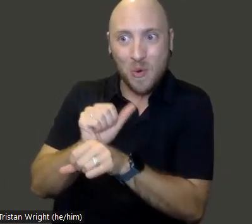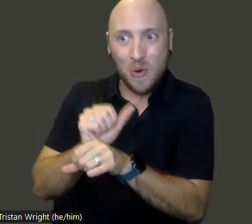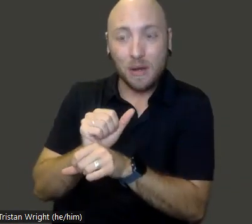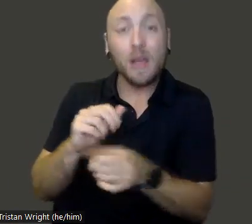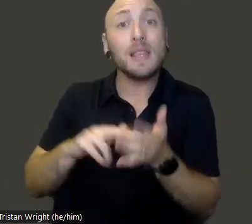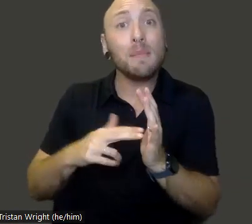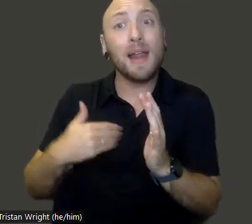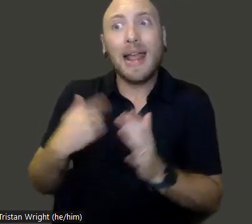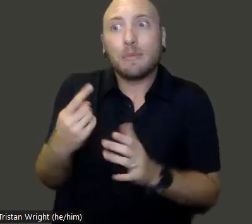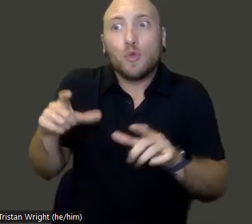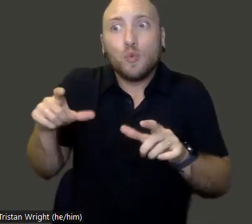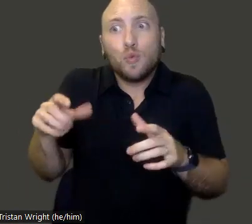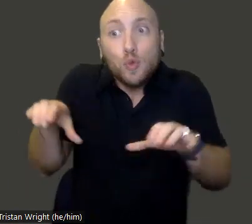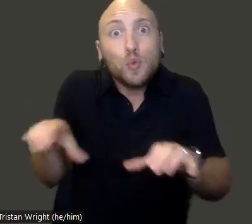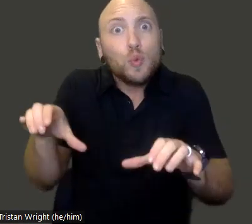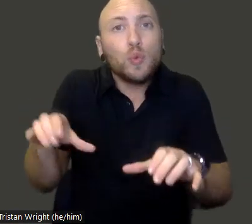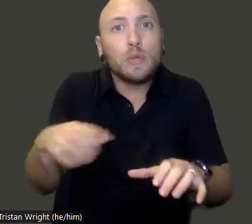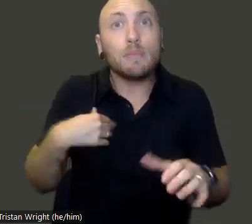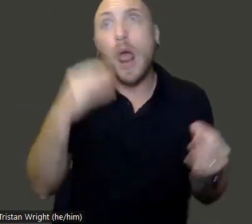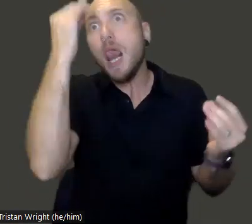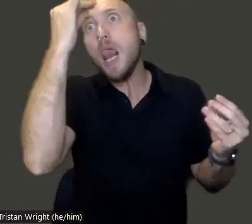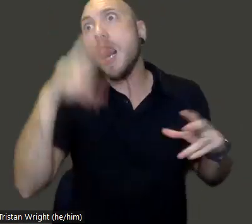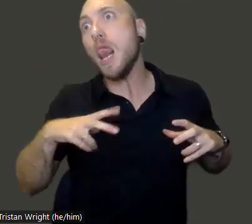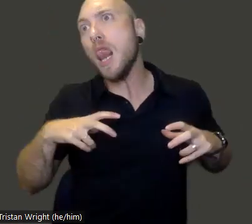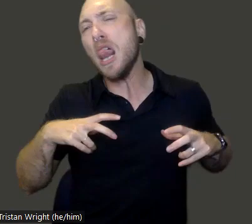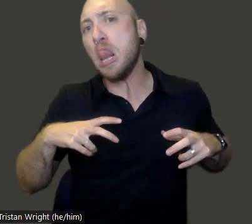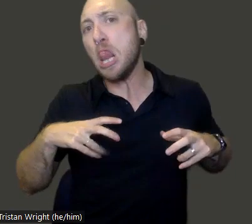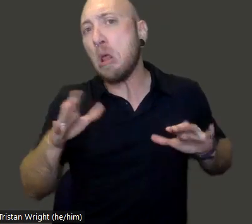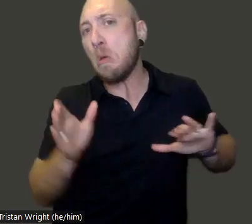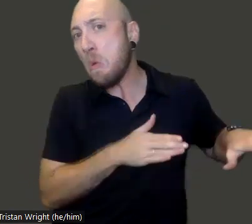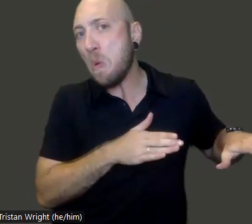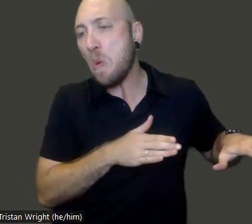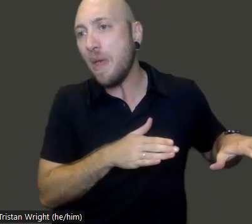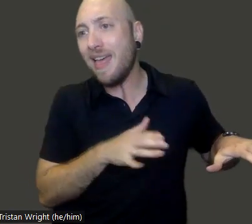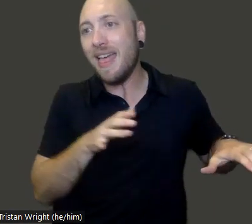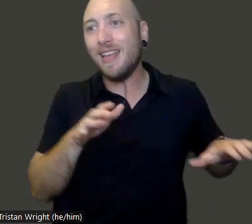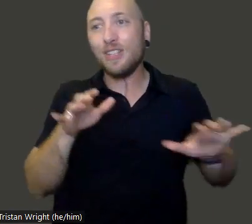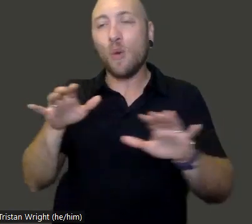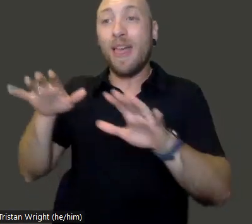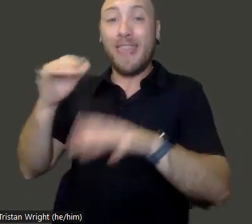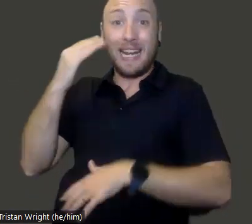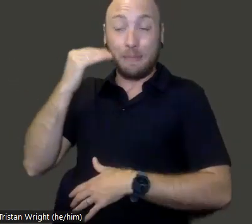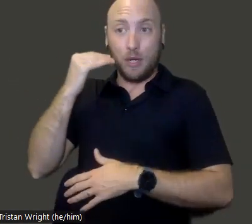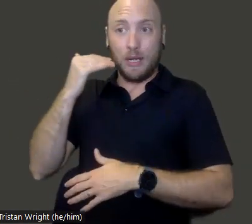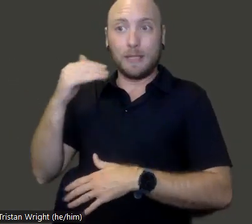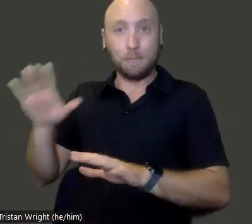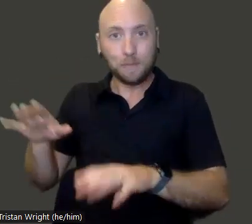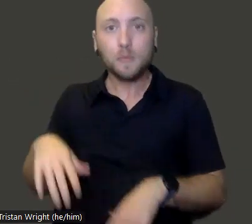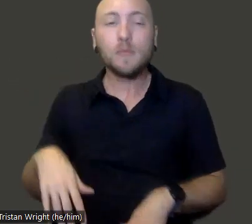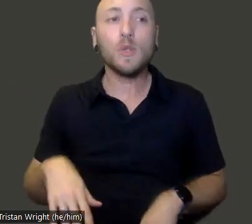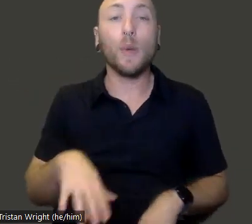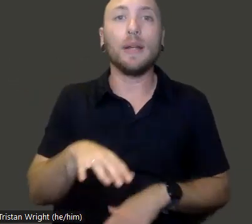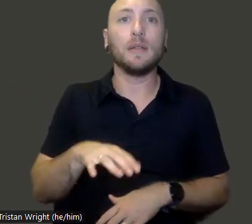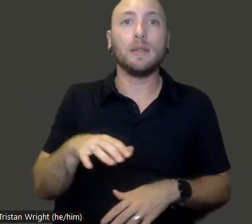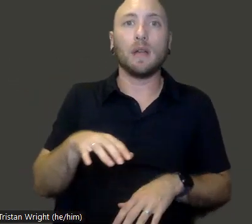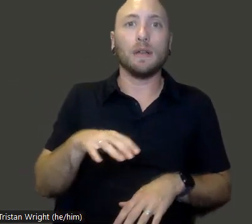myself, and I was able to translate that experience into how to behave in the outside world, right? How do I, when I'm handed a responsibility, what do I do